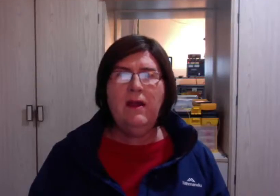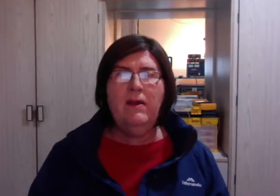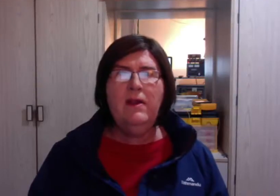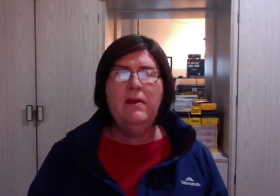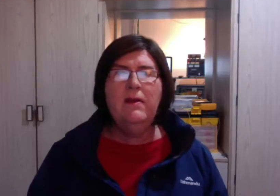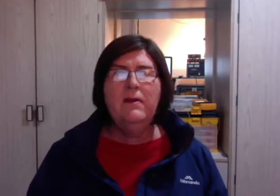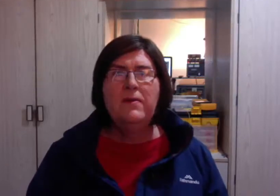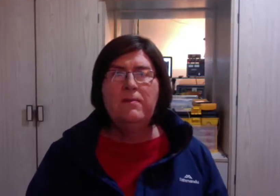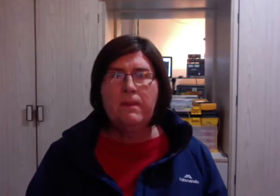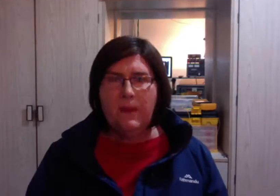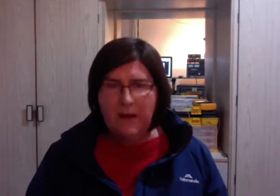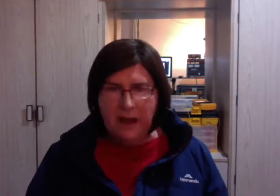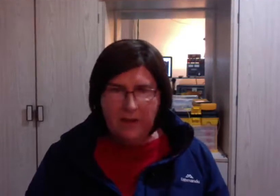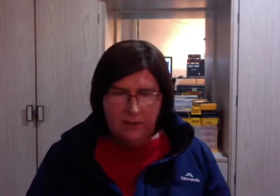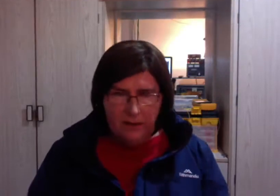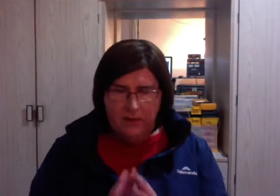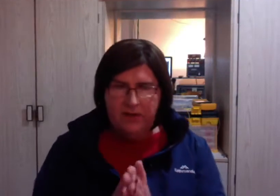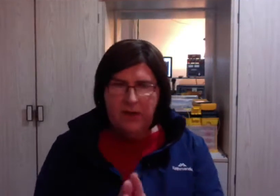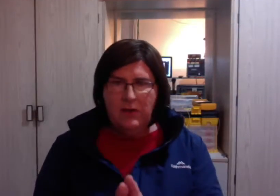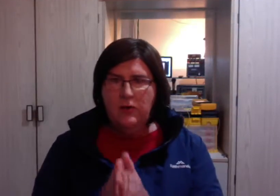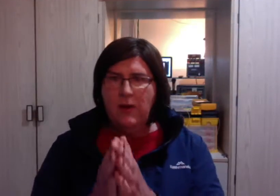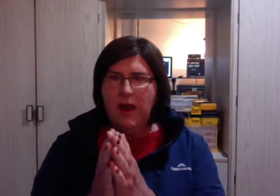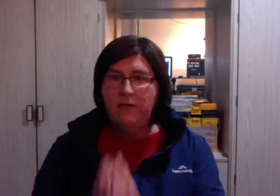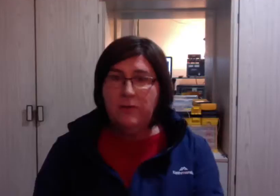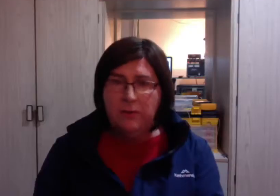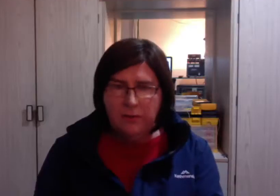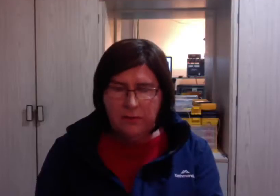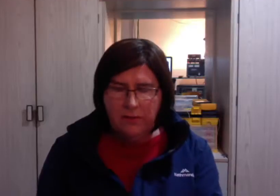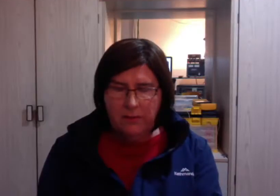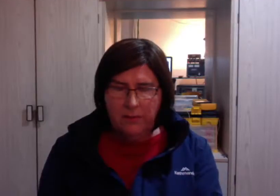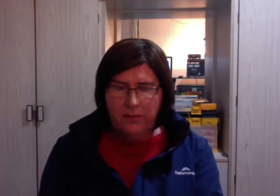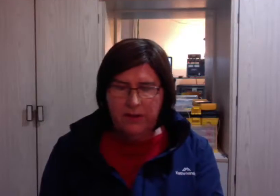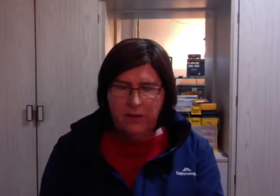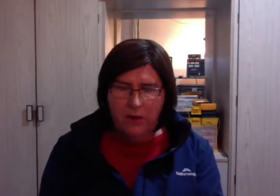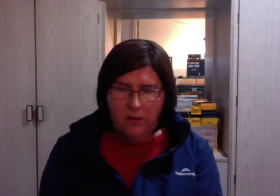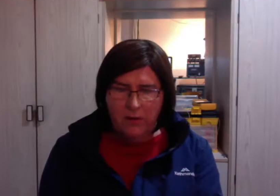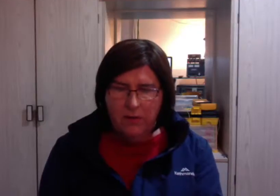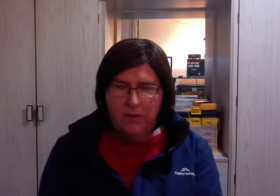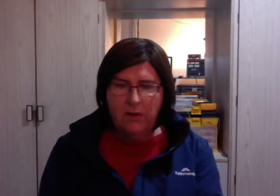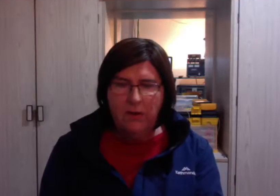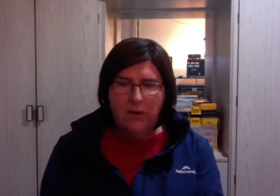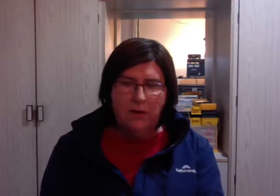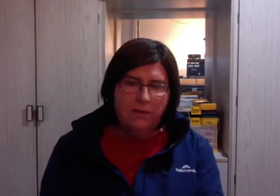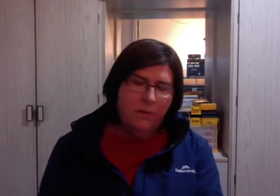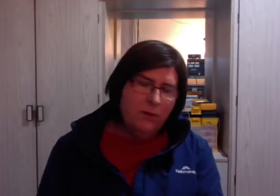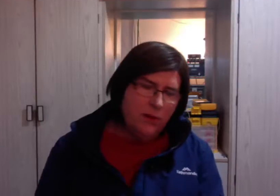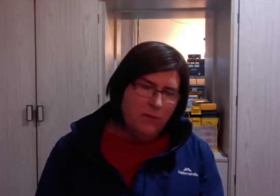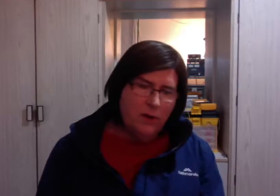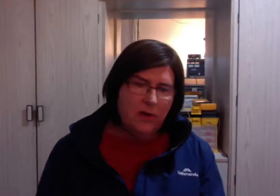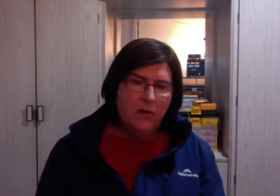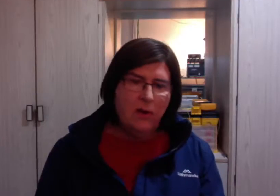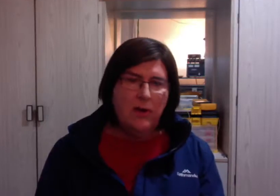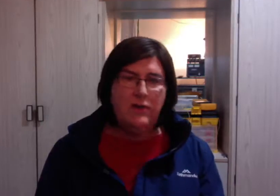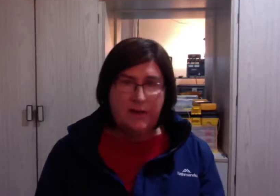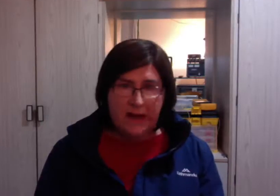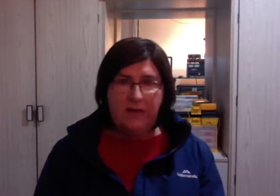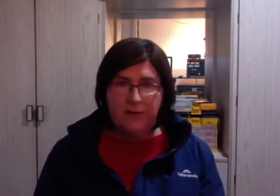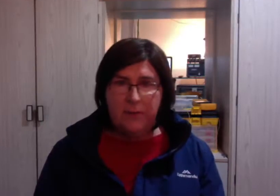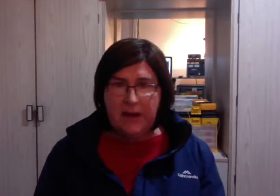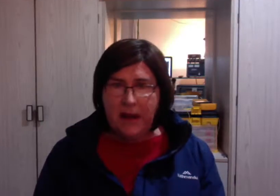carry. Now, once again, you don't have to bring your own. The beauty of bringing your own is it does speed up